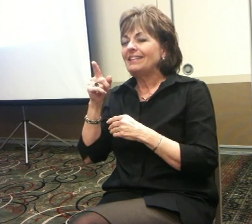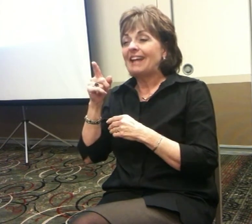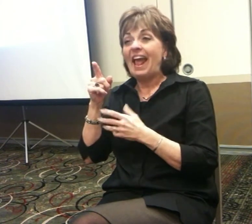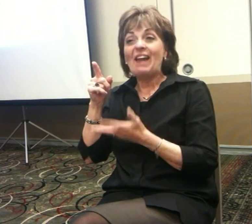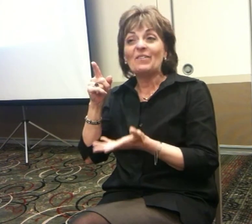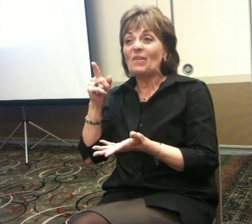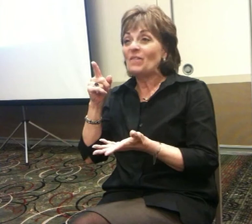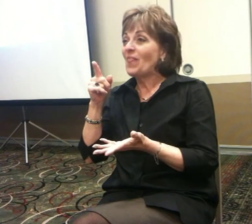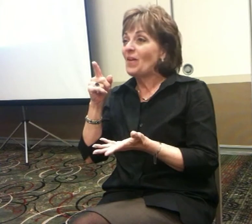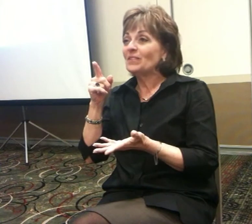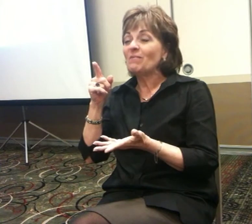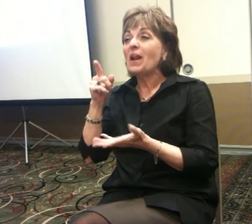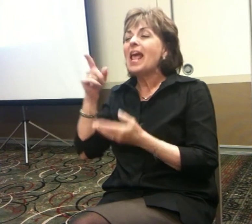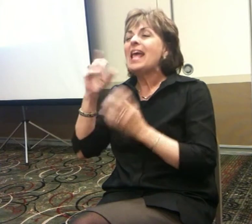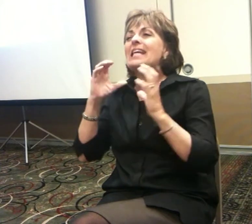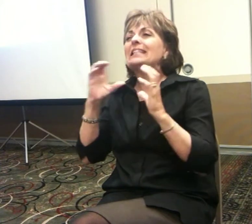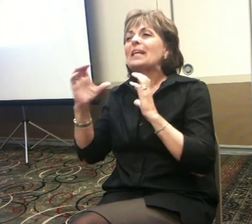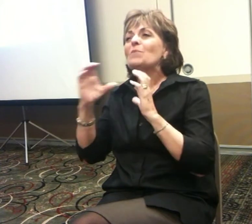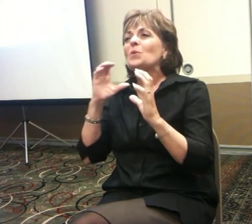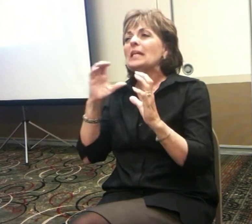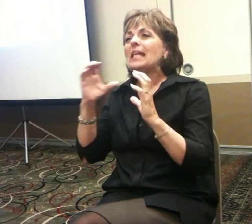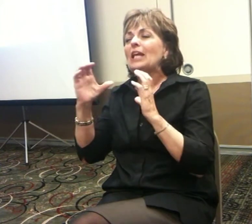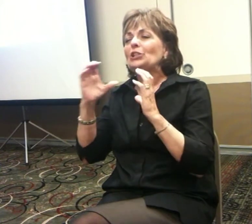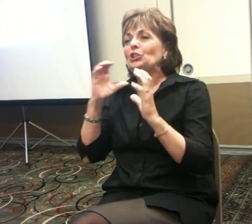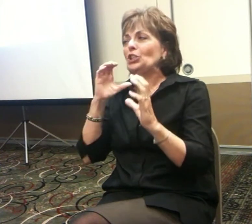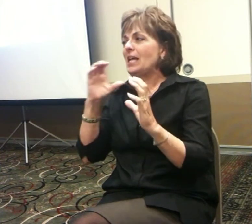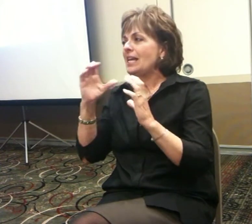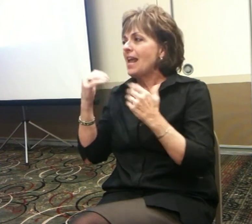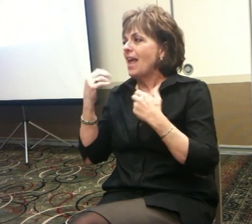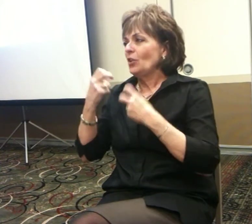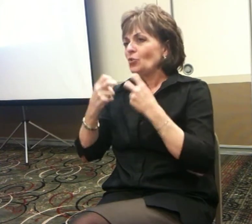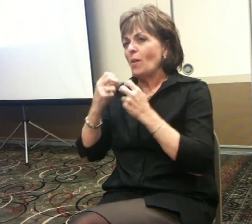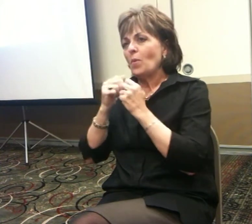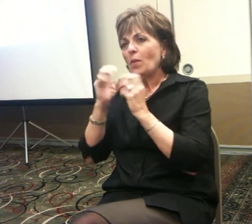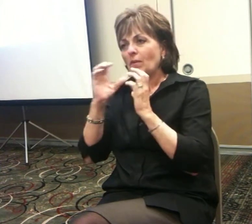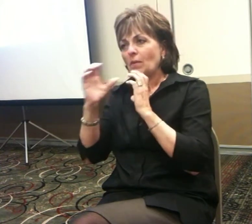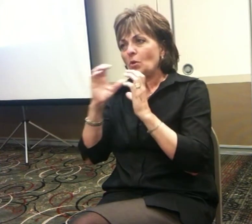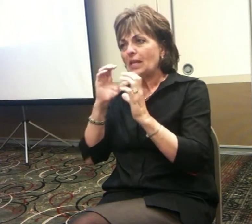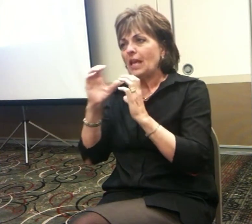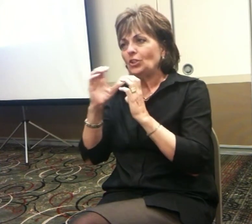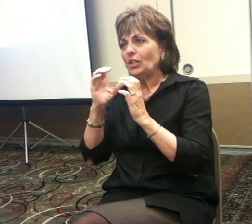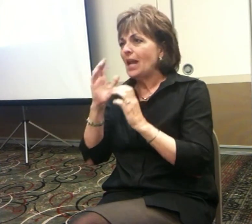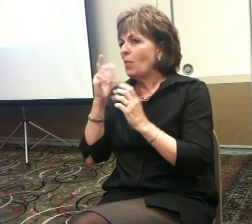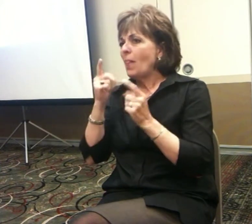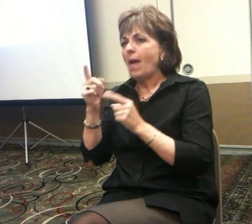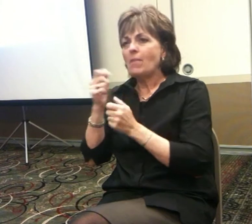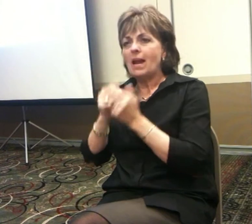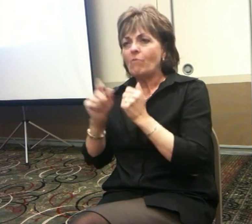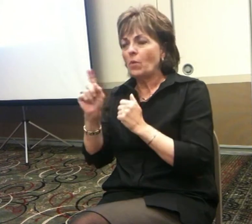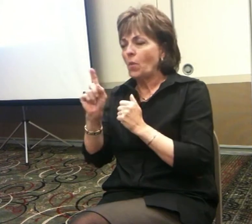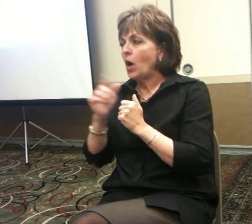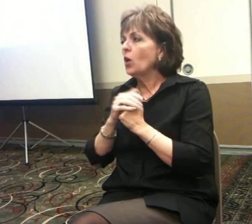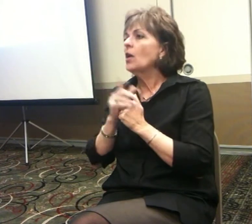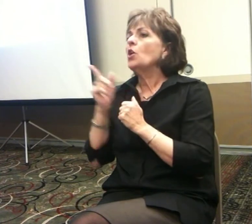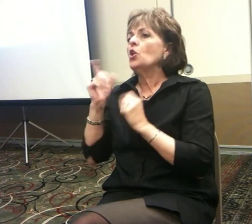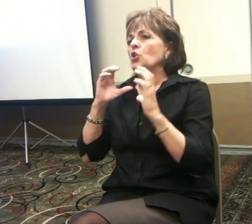It's communication. Okay. If he's having trouble communicating, it's going to happen everywhere. Okay. So the communication, the whole thing, yeah, it's